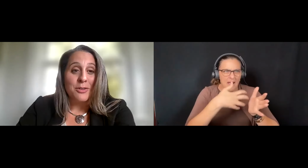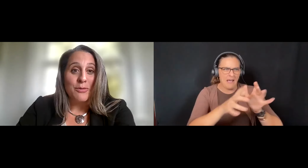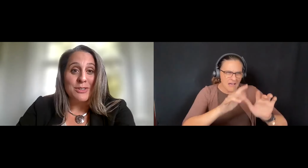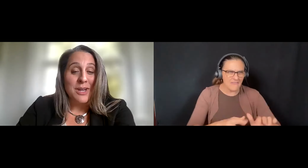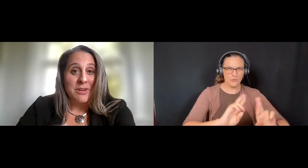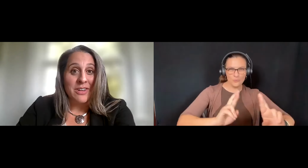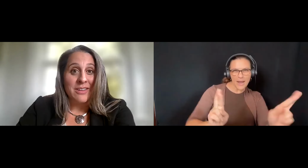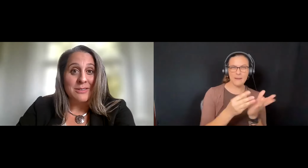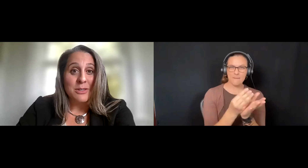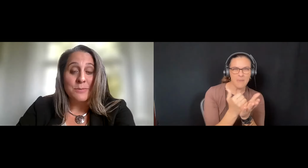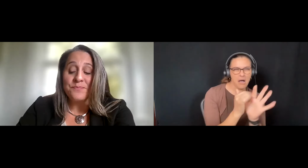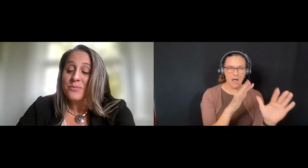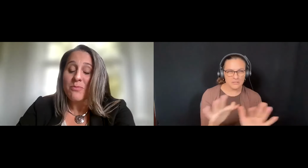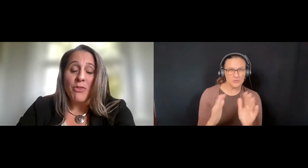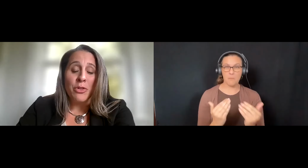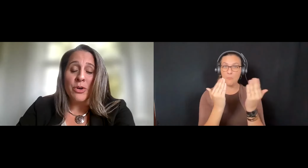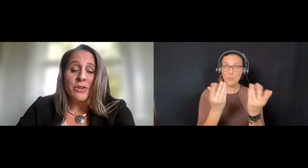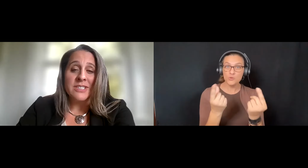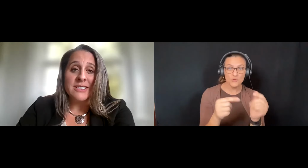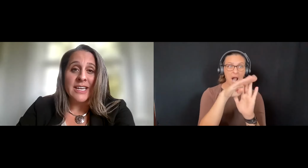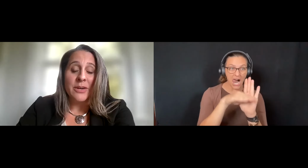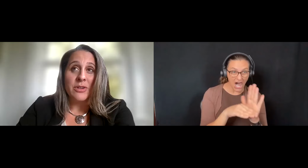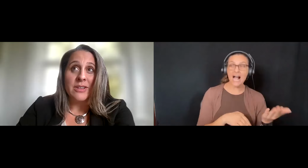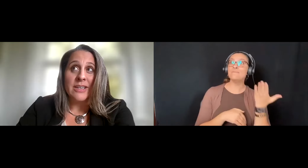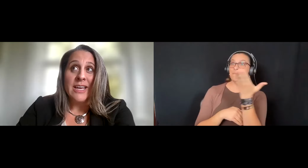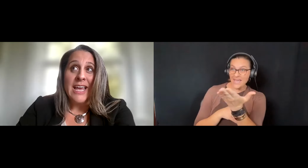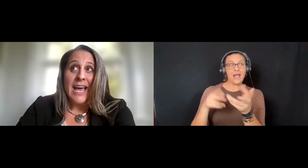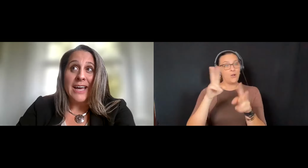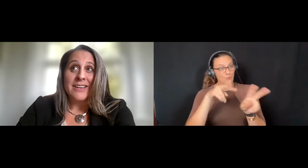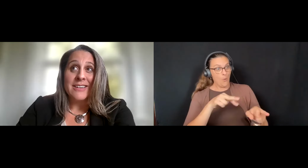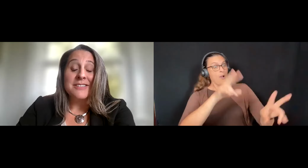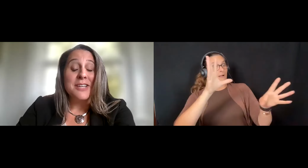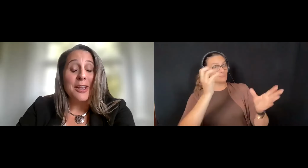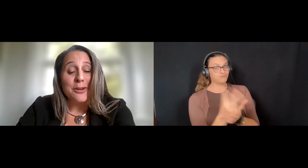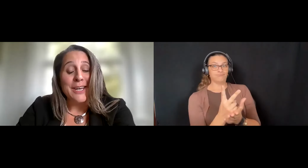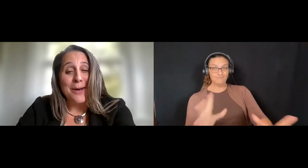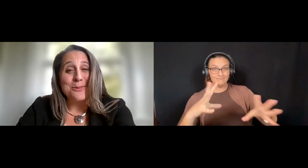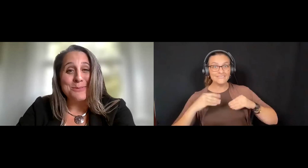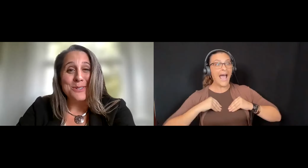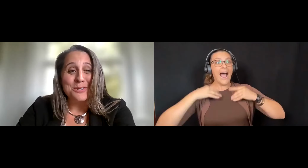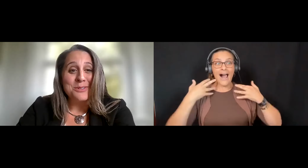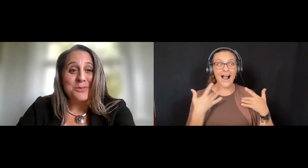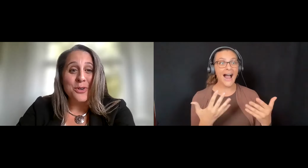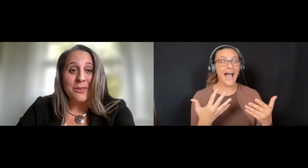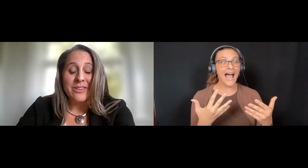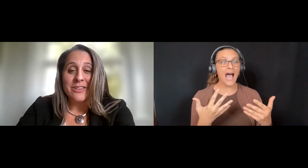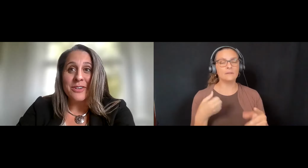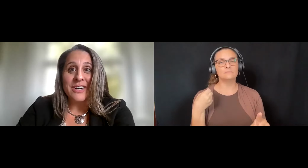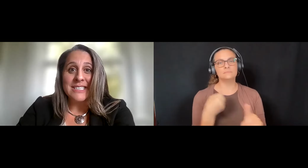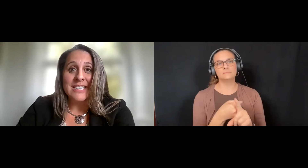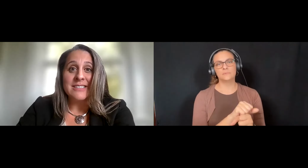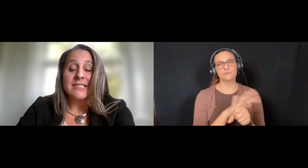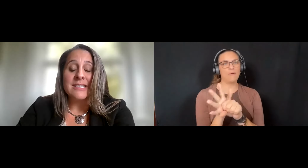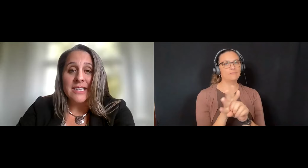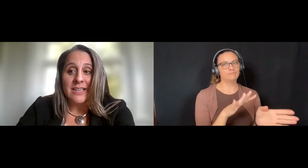and then COVID stopped everything. So the work you've seen today, I really had an inside look at how it was produced, working with the